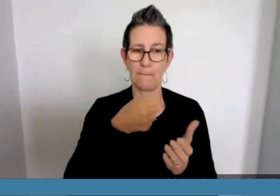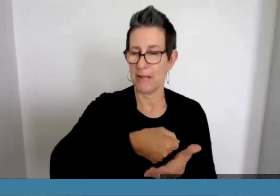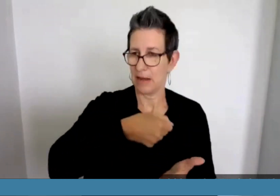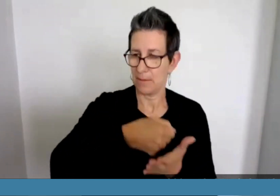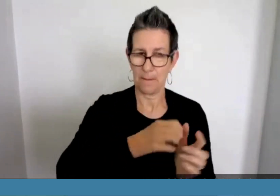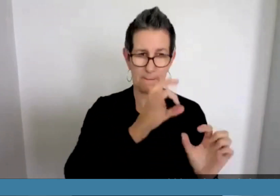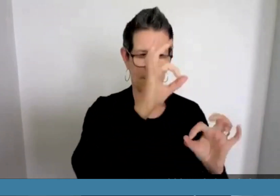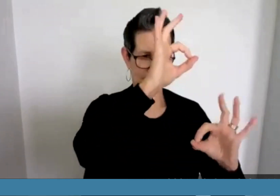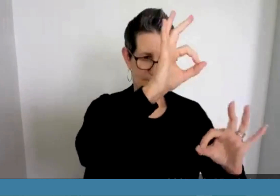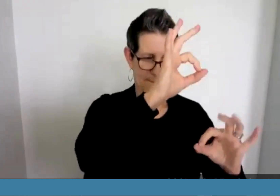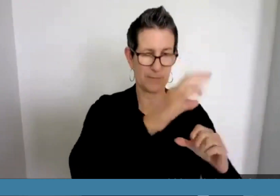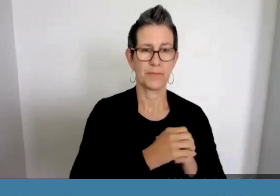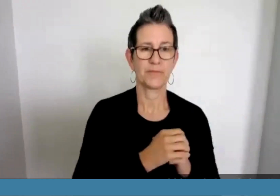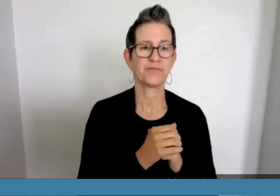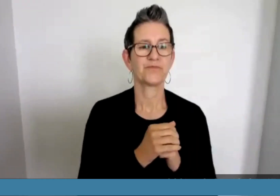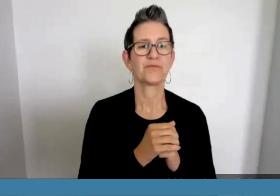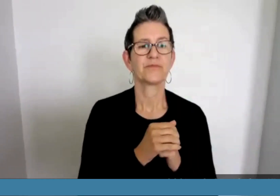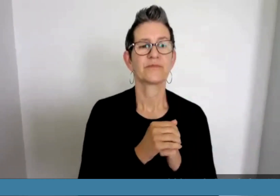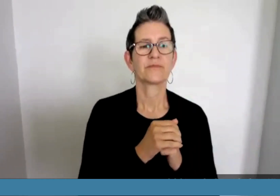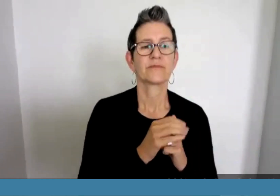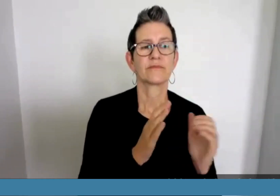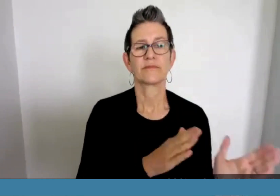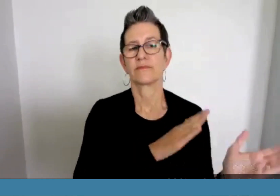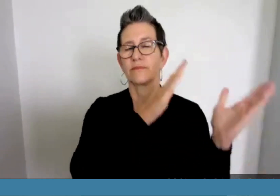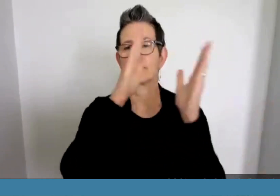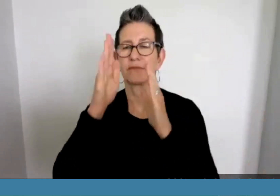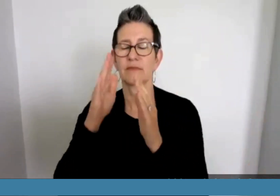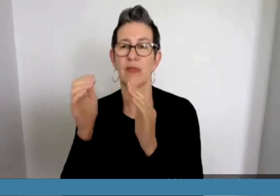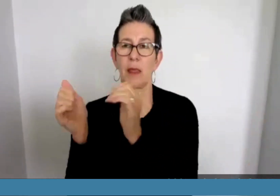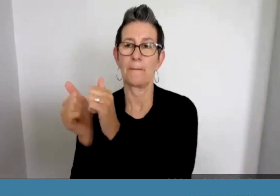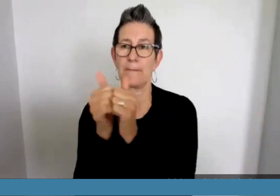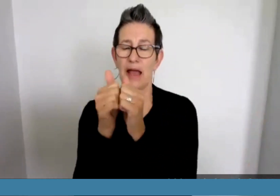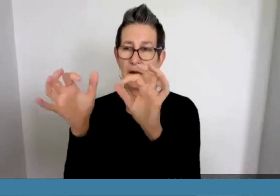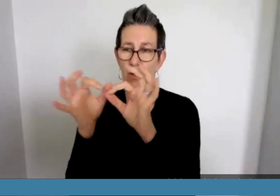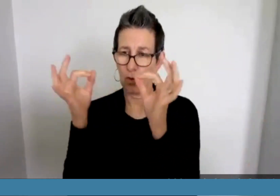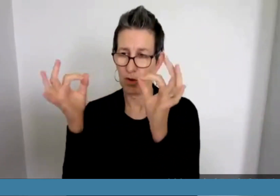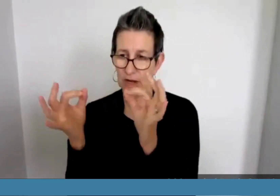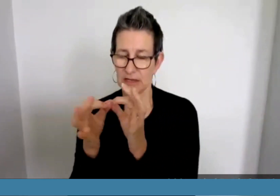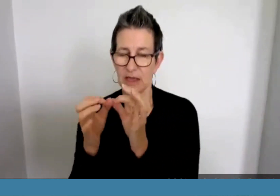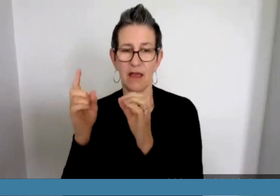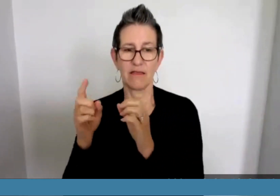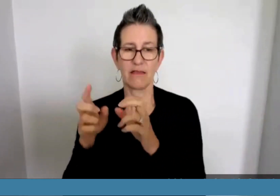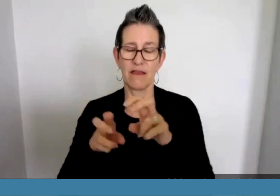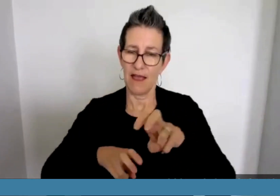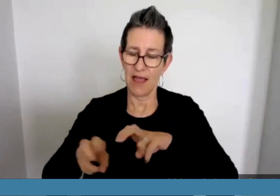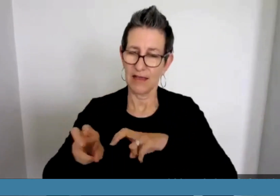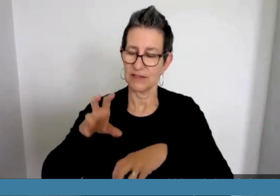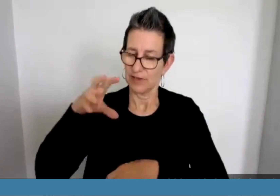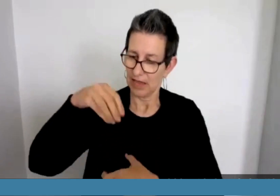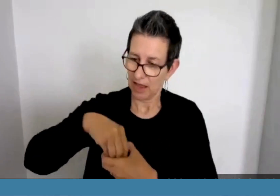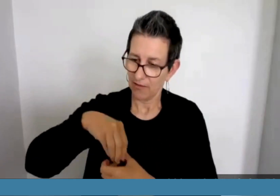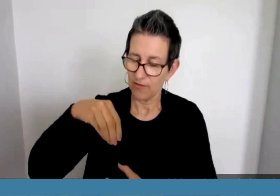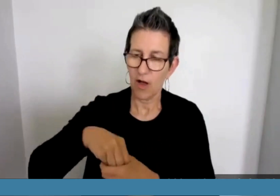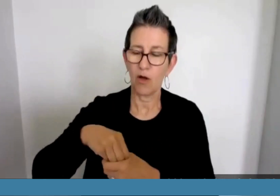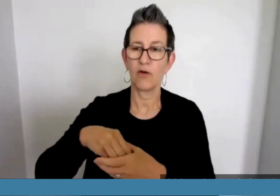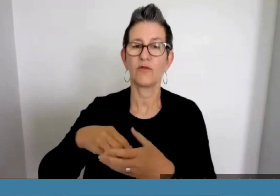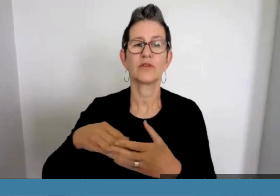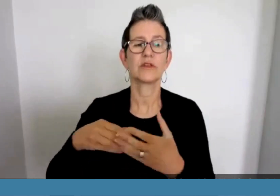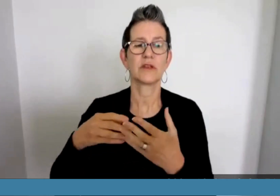And the partner organisation, who is formally and actively involved in leadership of the project and has